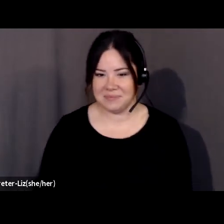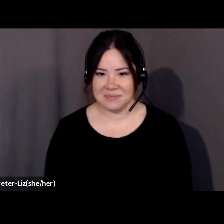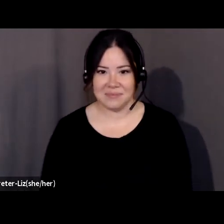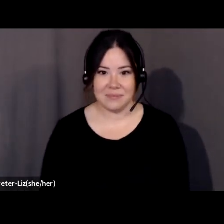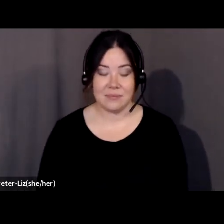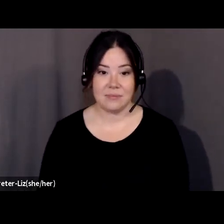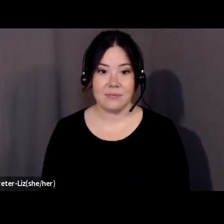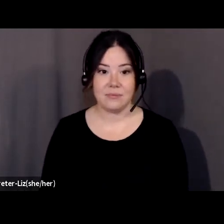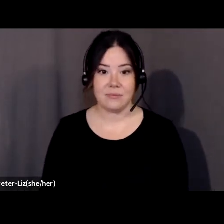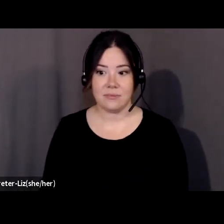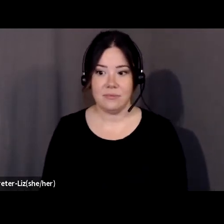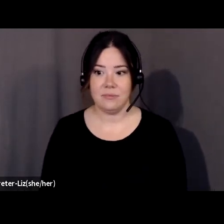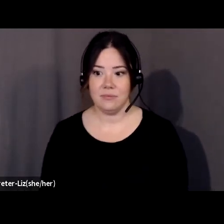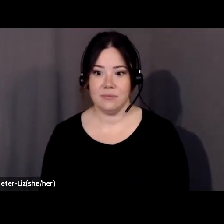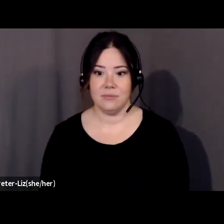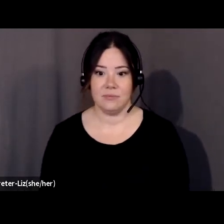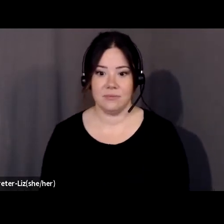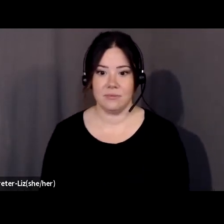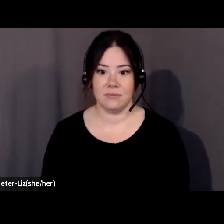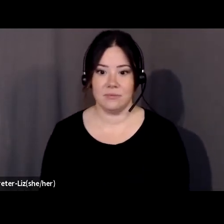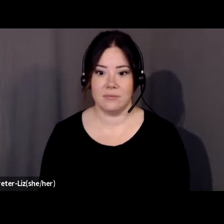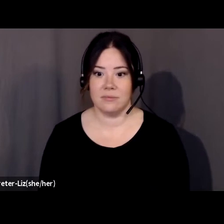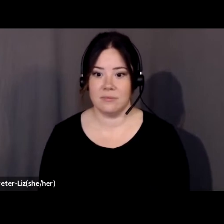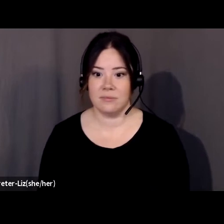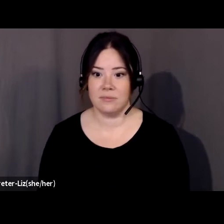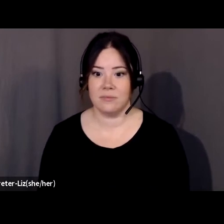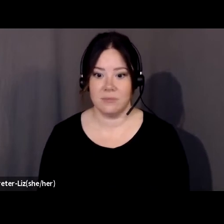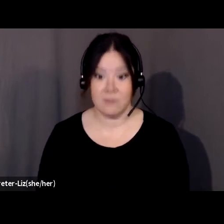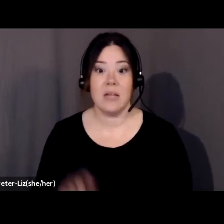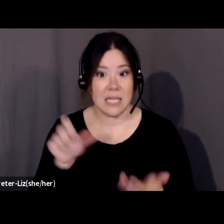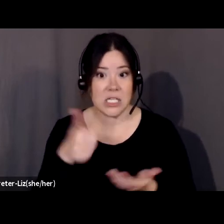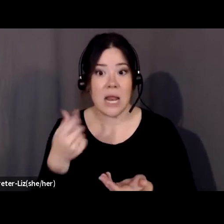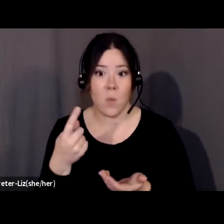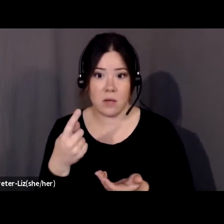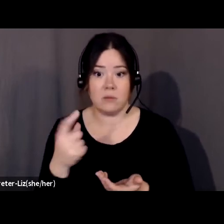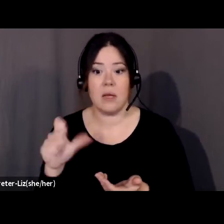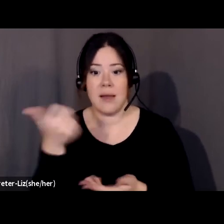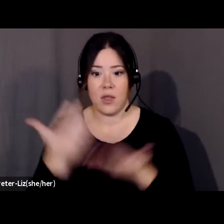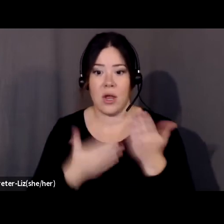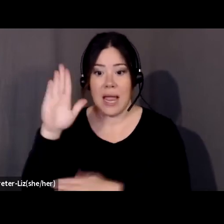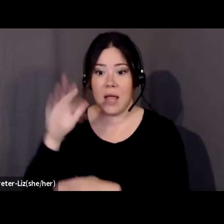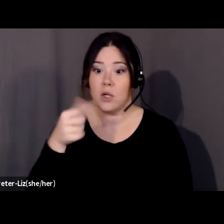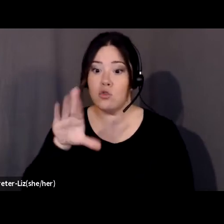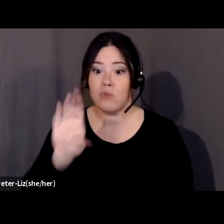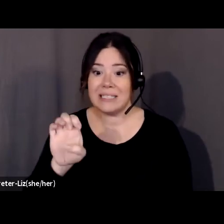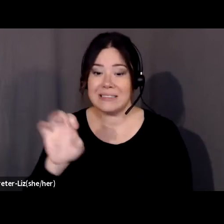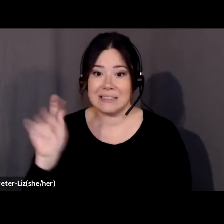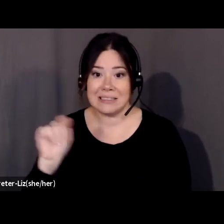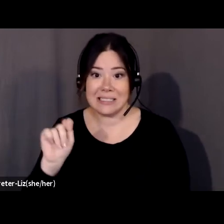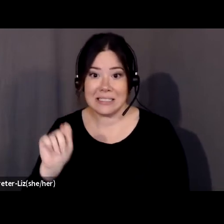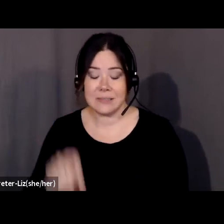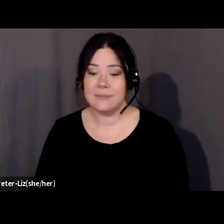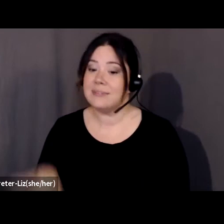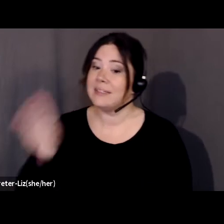Okay, well, if that's all, then we'll go to the next. Oh, okay. There's another hand up, Grace T. Hey, Grace.